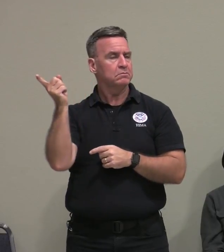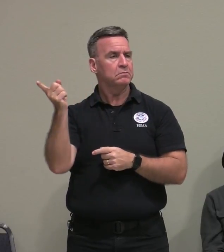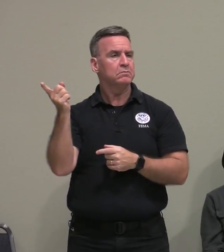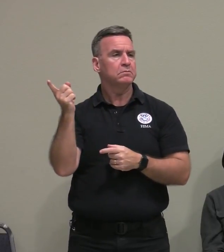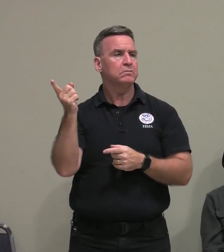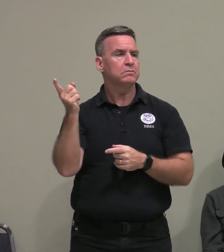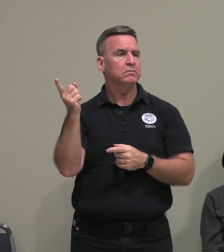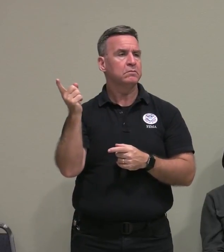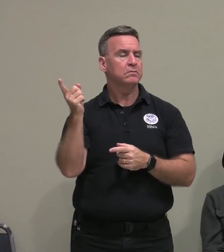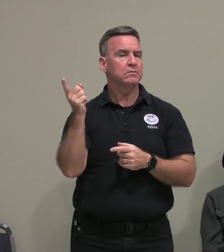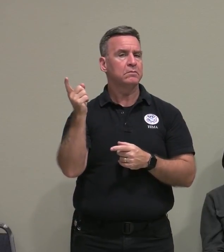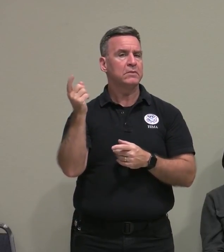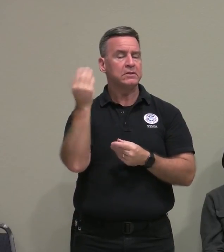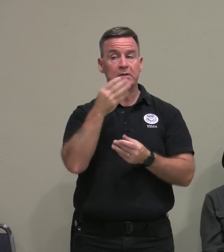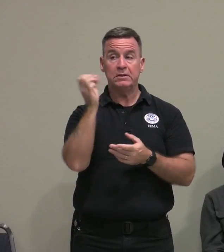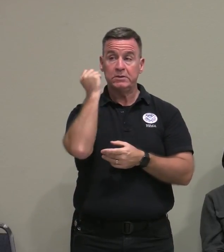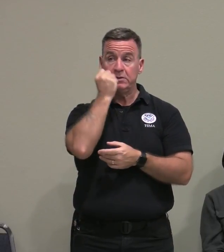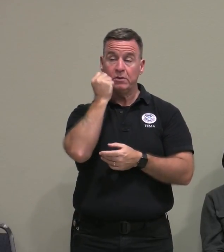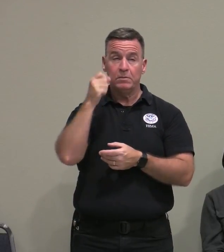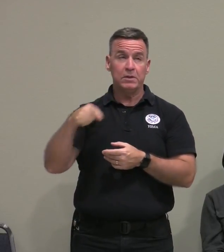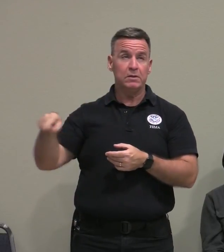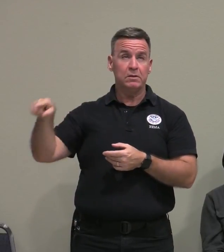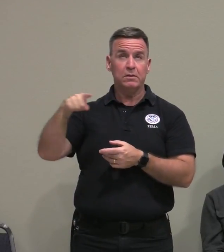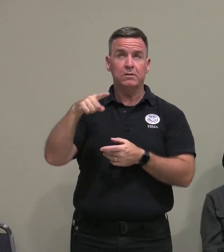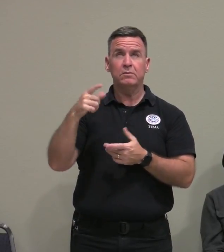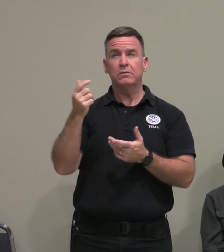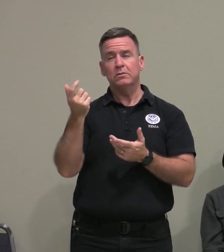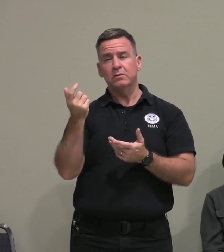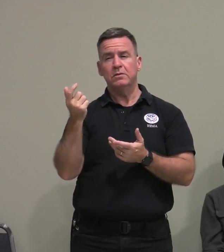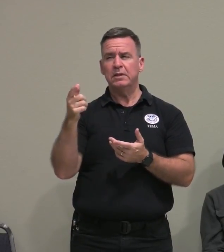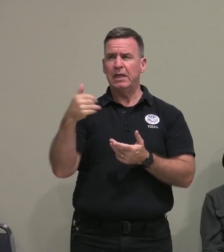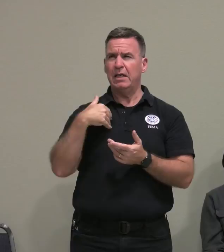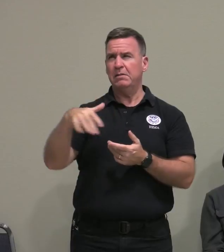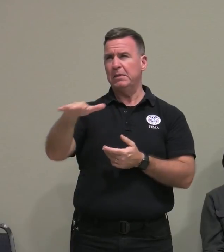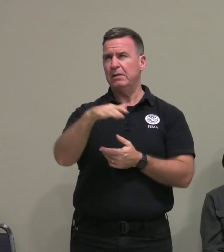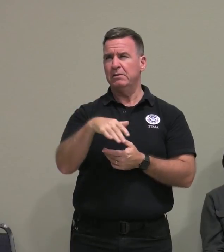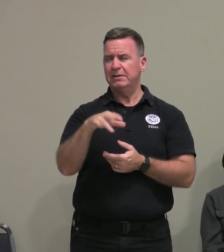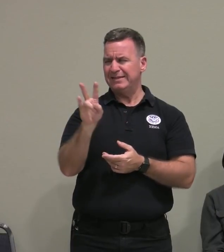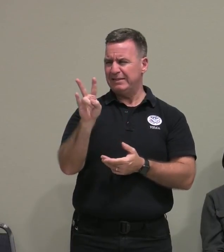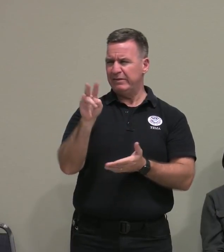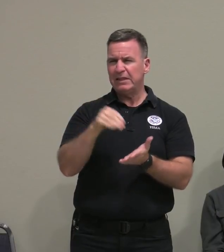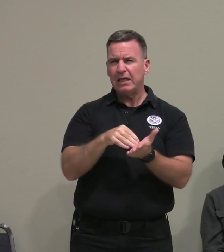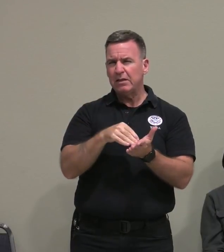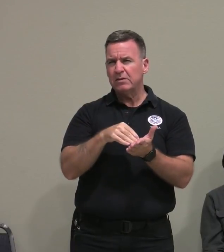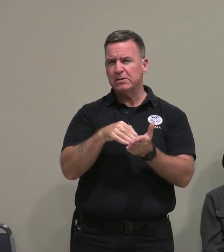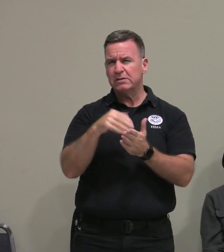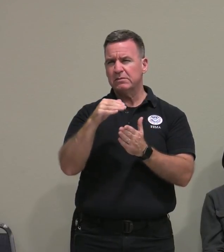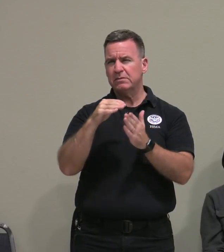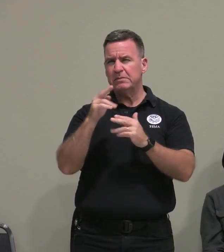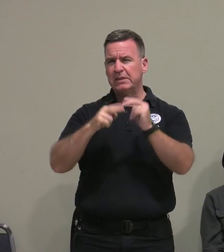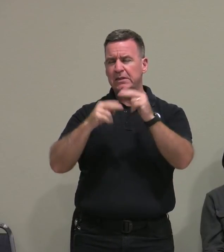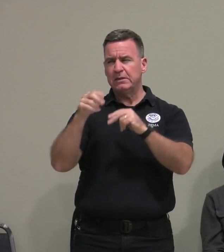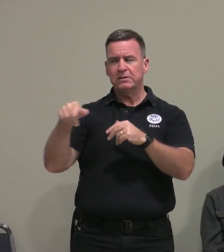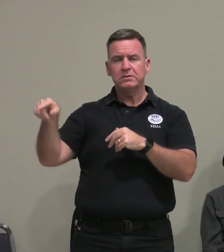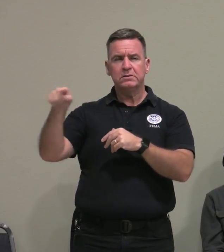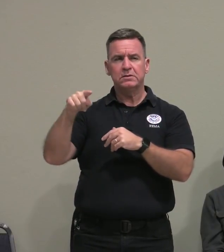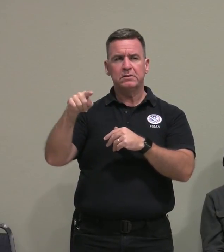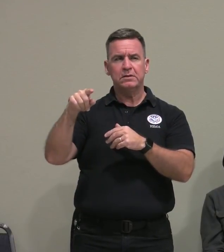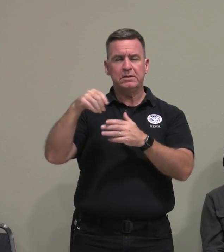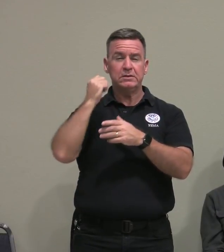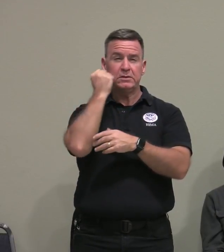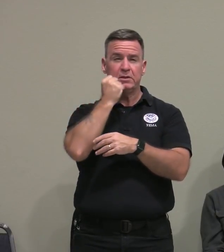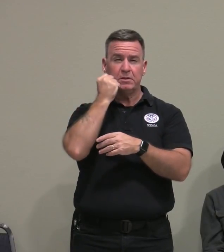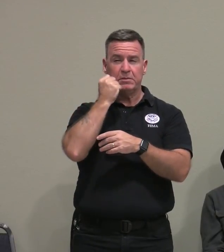I will just tell you that in Sonoma, they had about 7,000 structures in